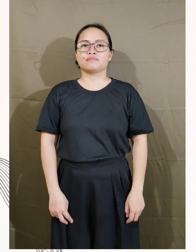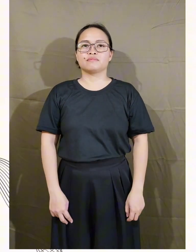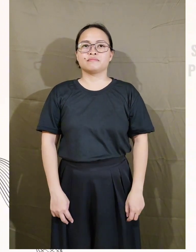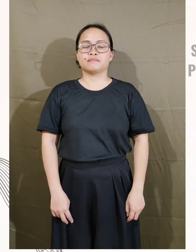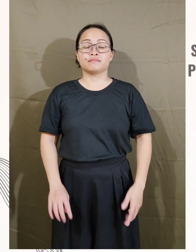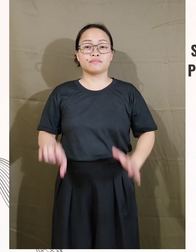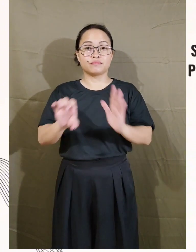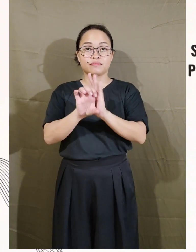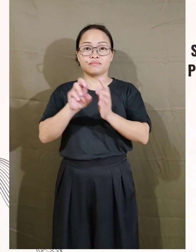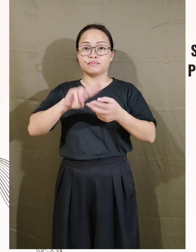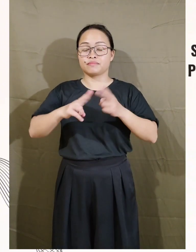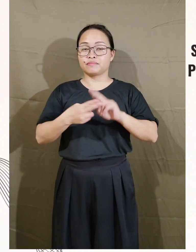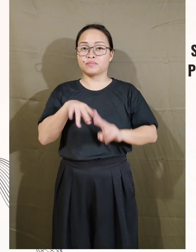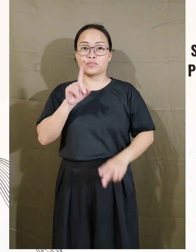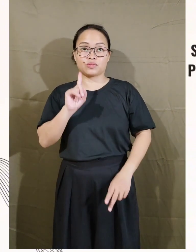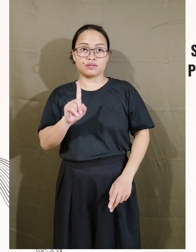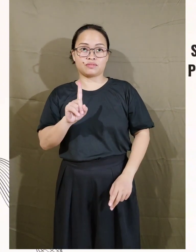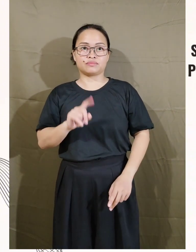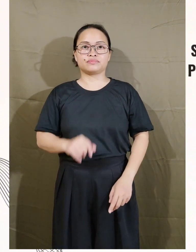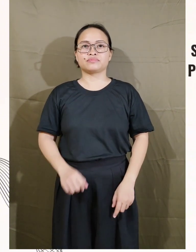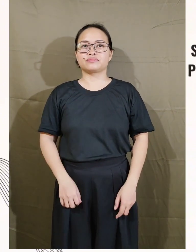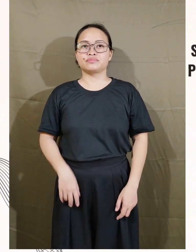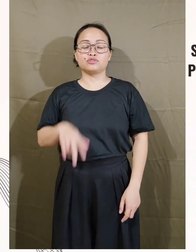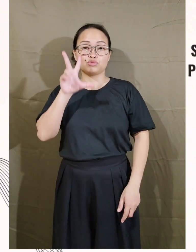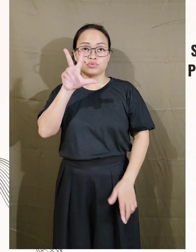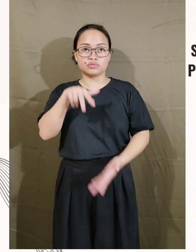Example number 1.